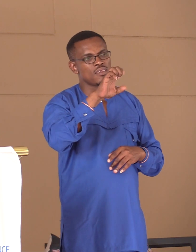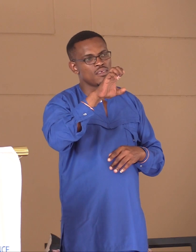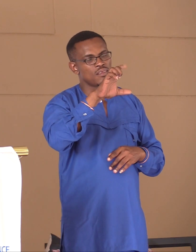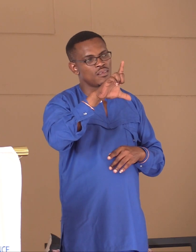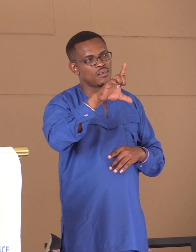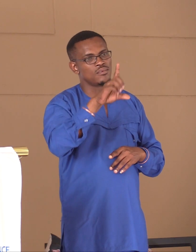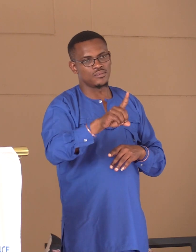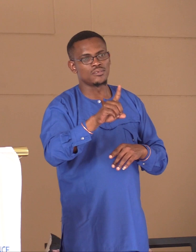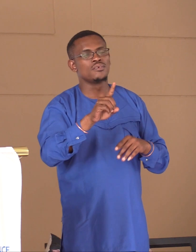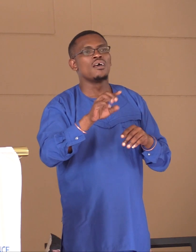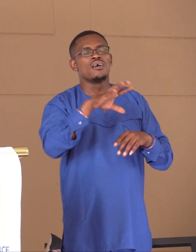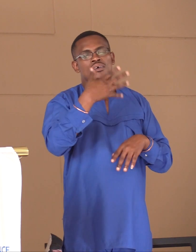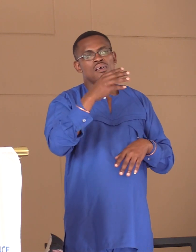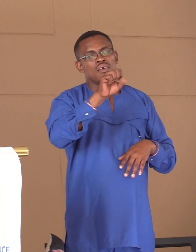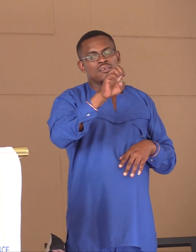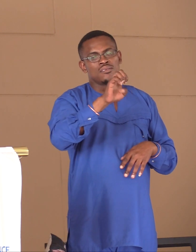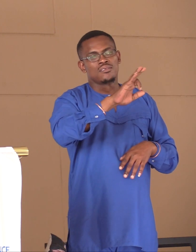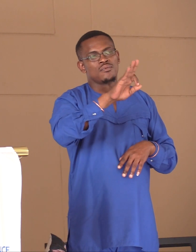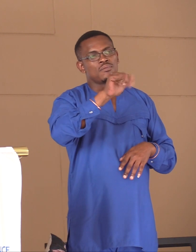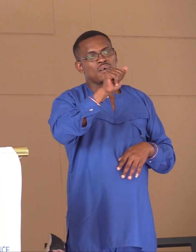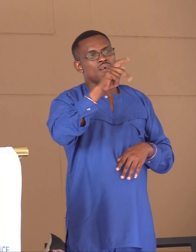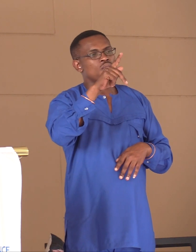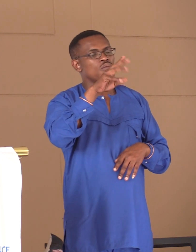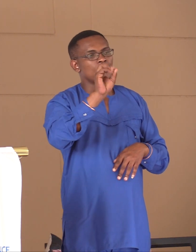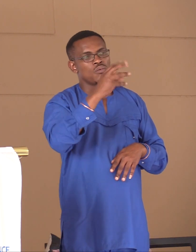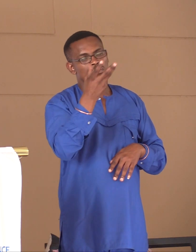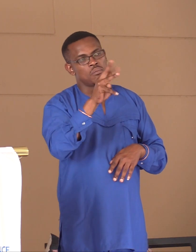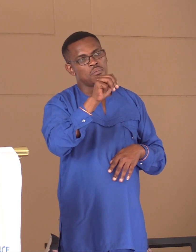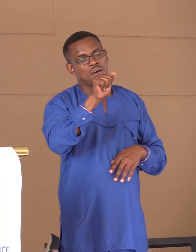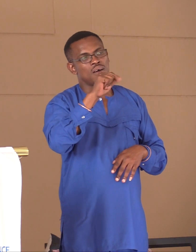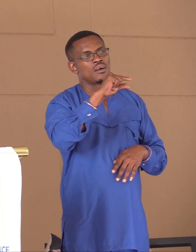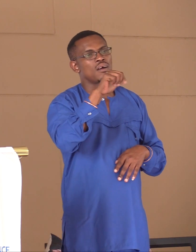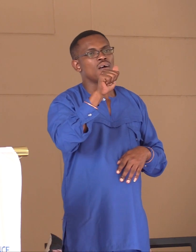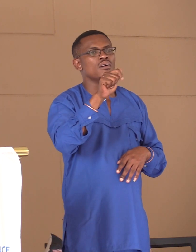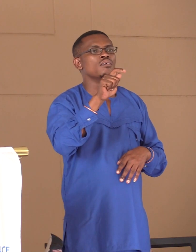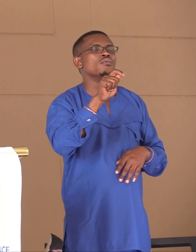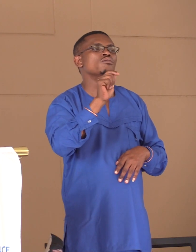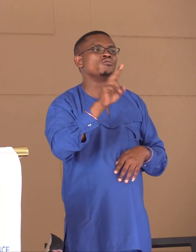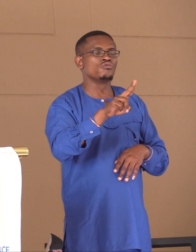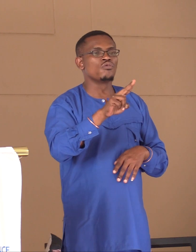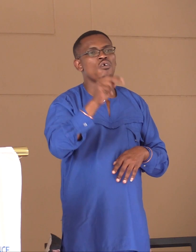Health Science University, Optimi, Vele,